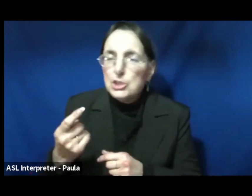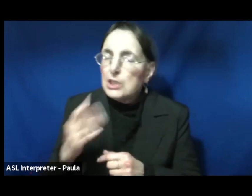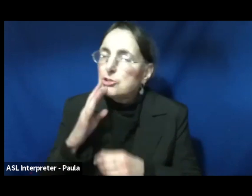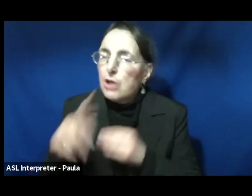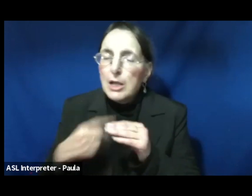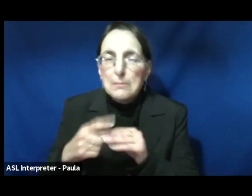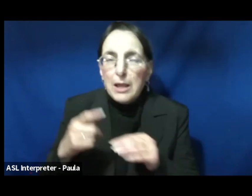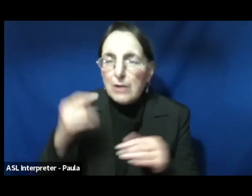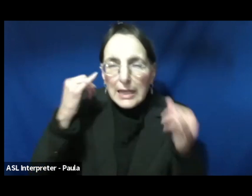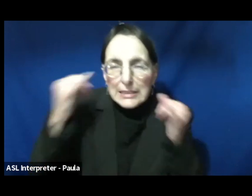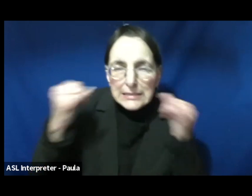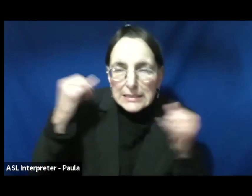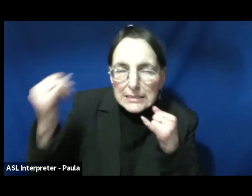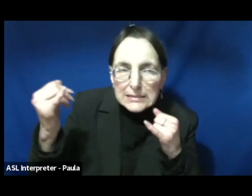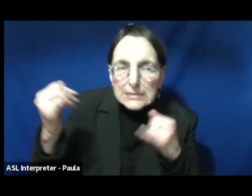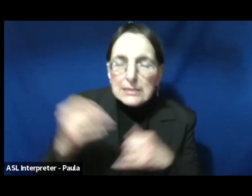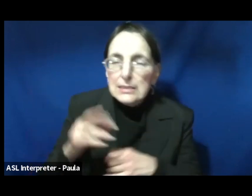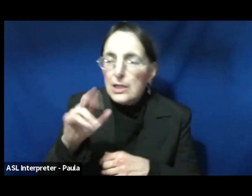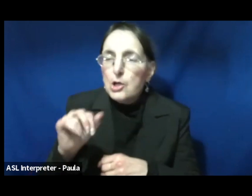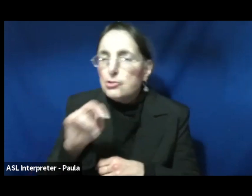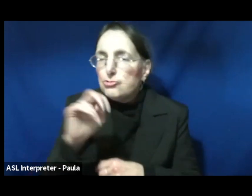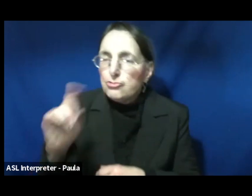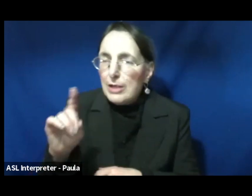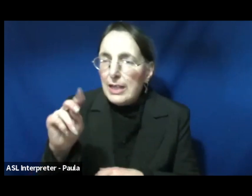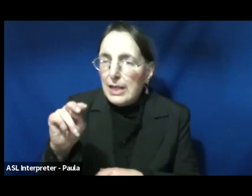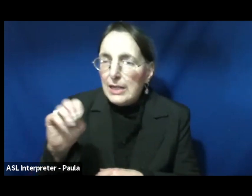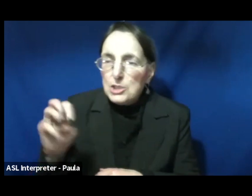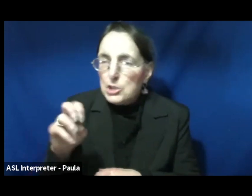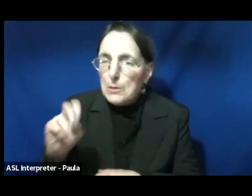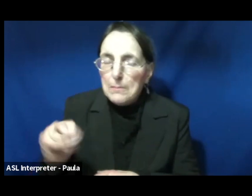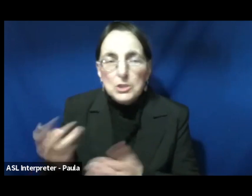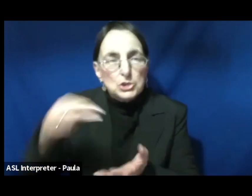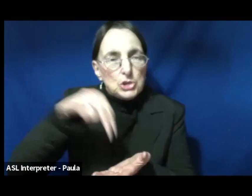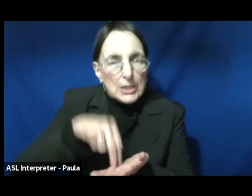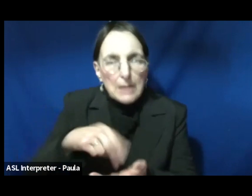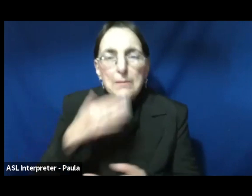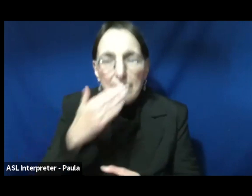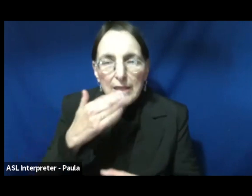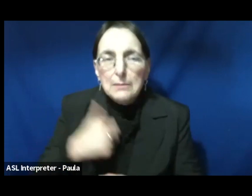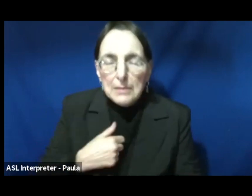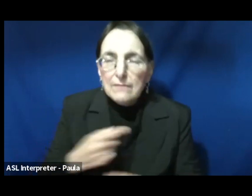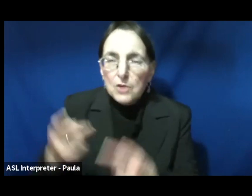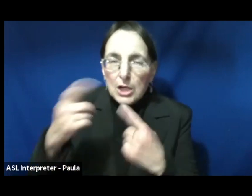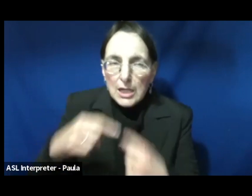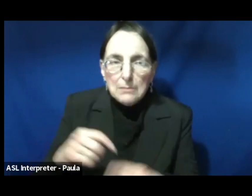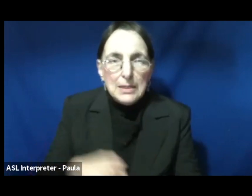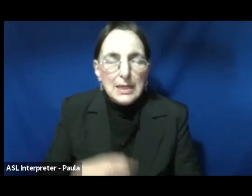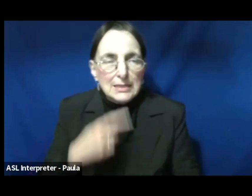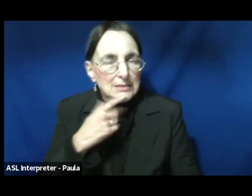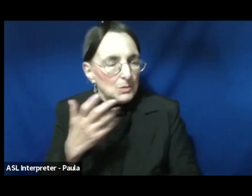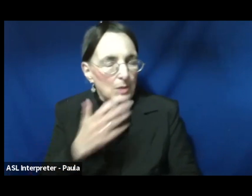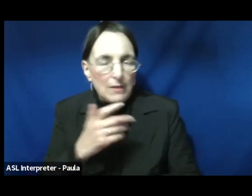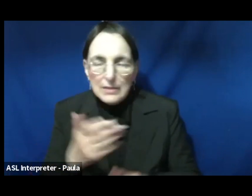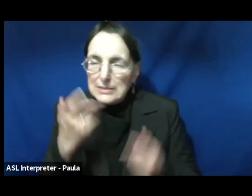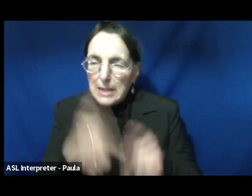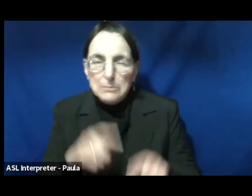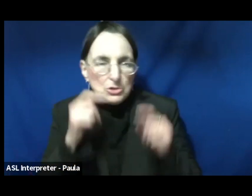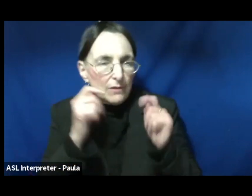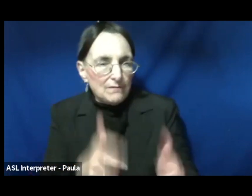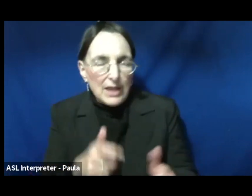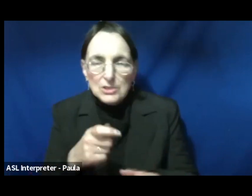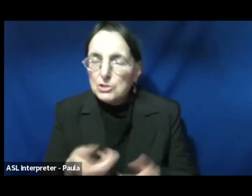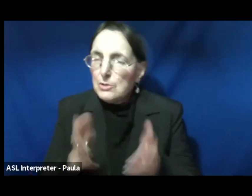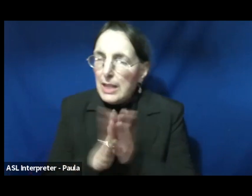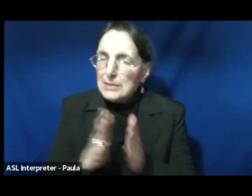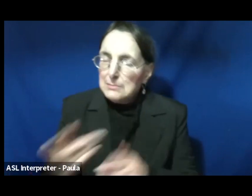ideas. Rand Newman stood up and thanked me for coming, and I said, you know, this happened so fast. You guys asked me to come